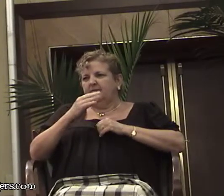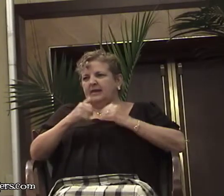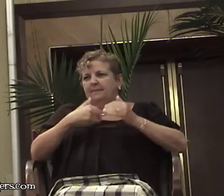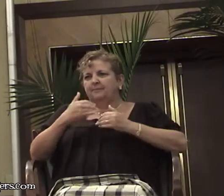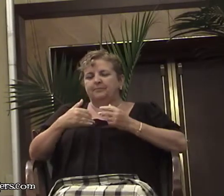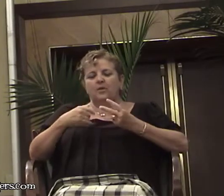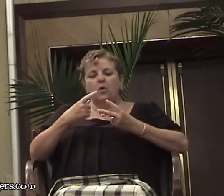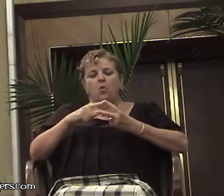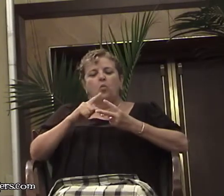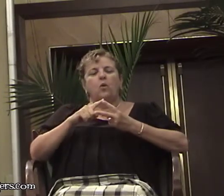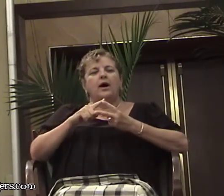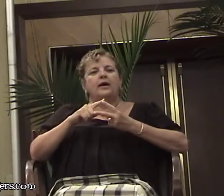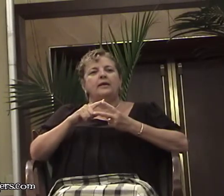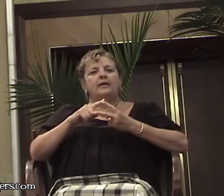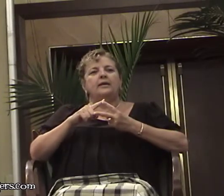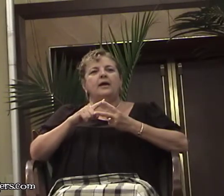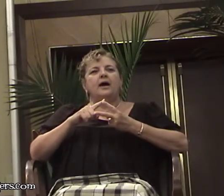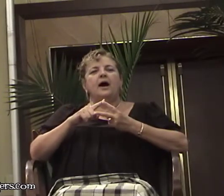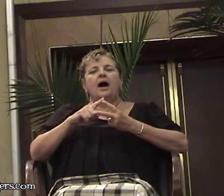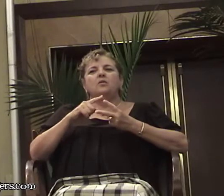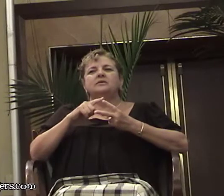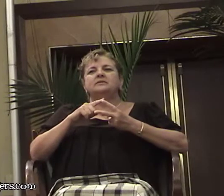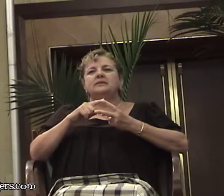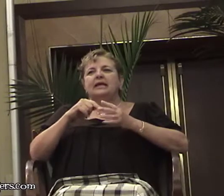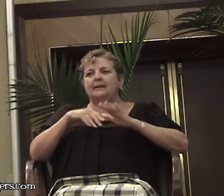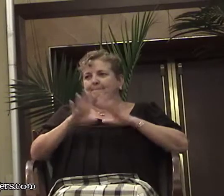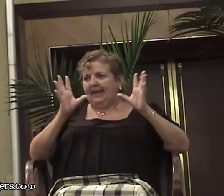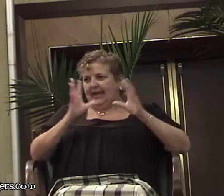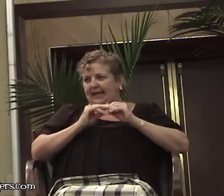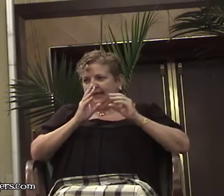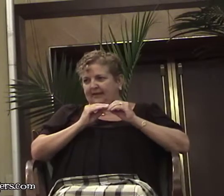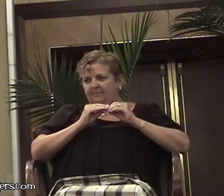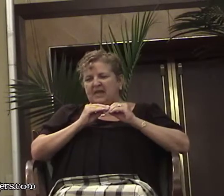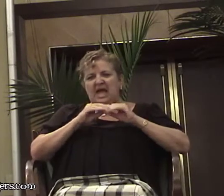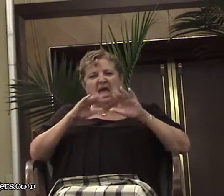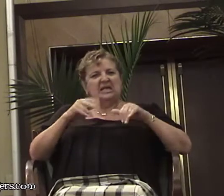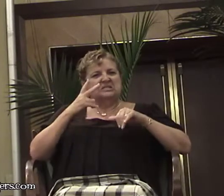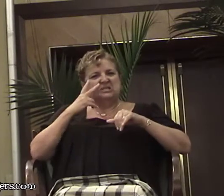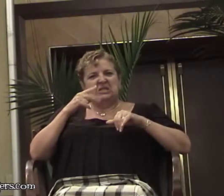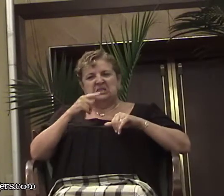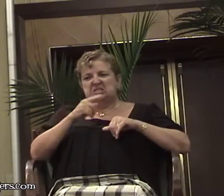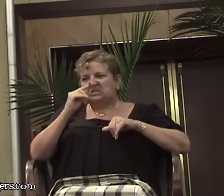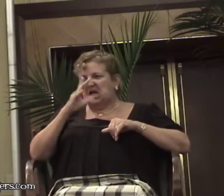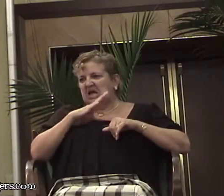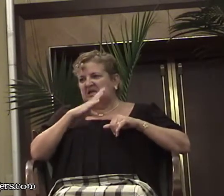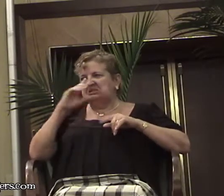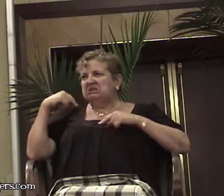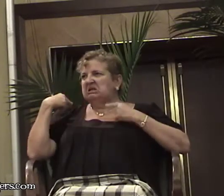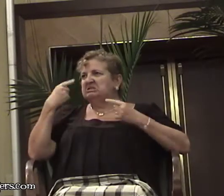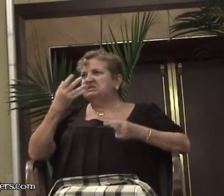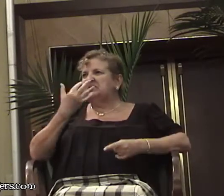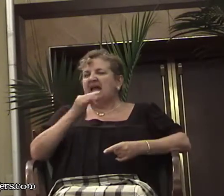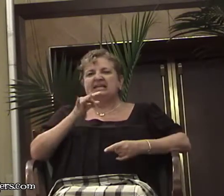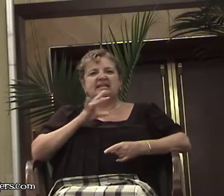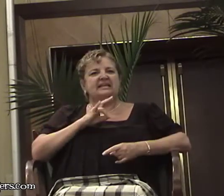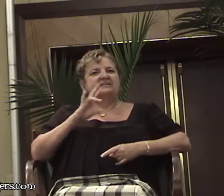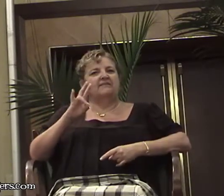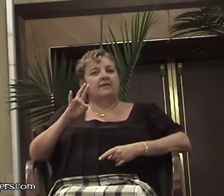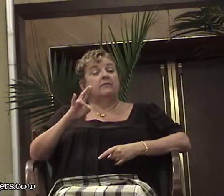Philadelphia, 11th and Rockland. This guy walks down the steps. I have not seen this guy since 1977. He is not on my fear list, not for any reason. It's just